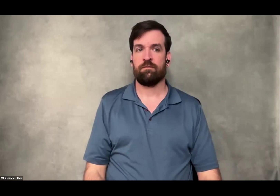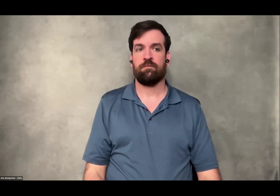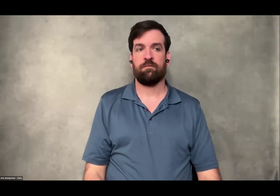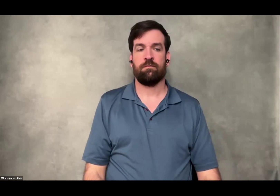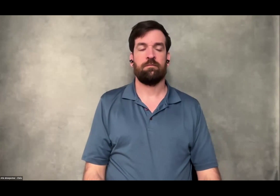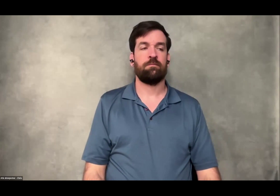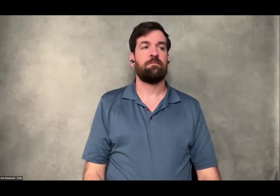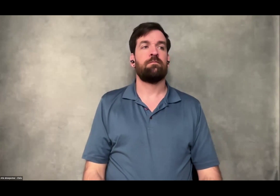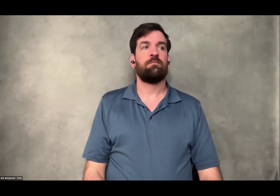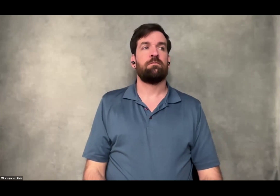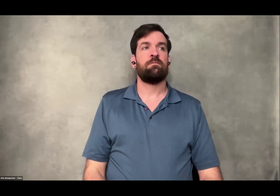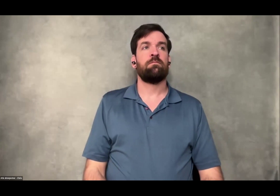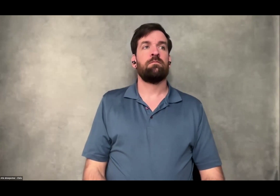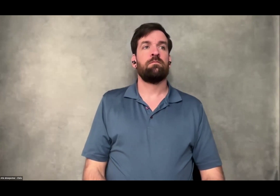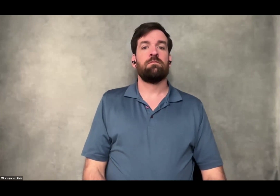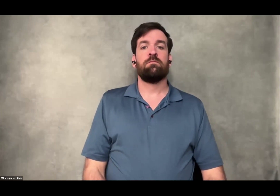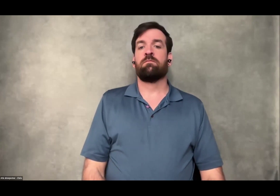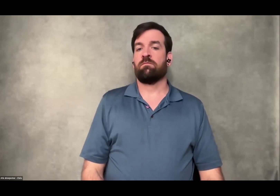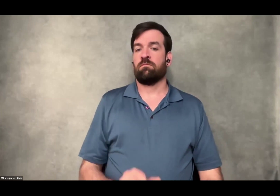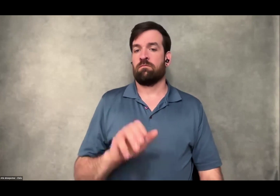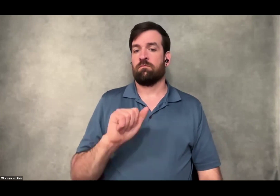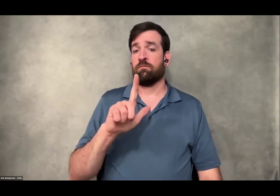All right. So Alt-S.